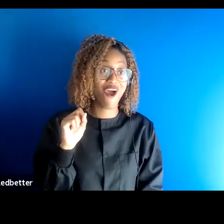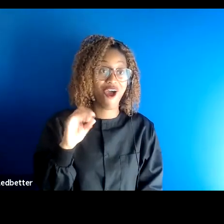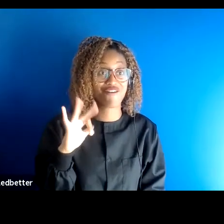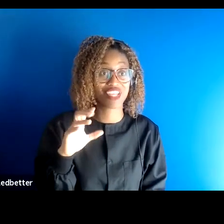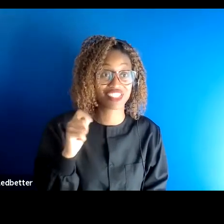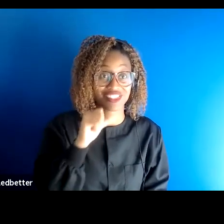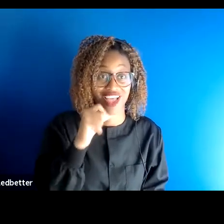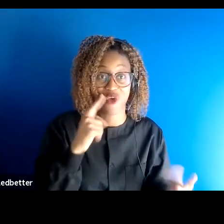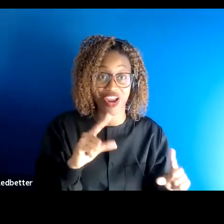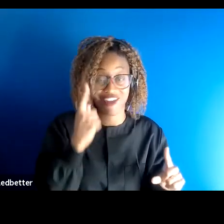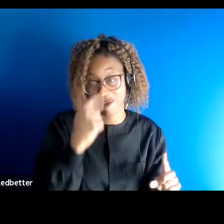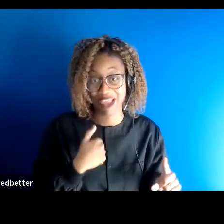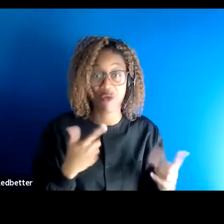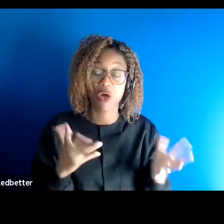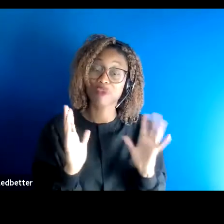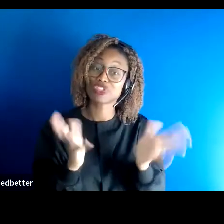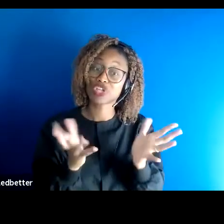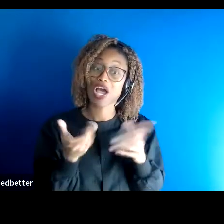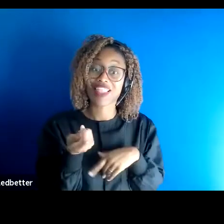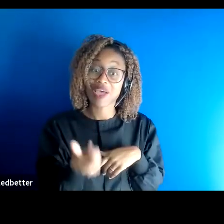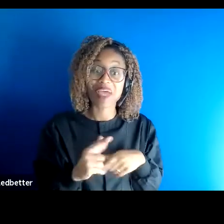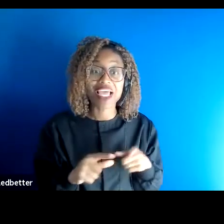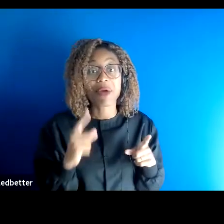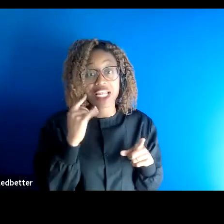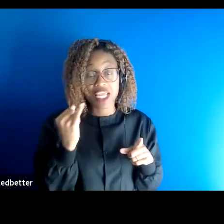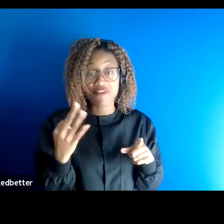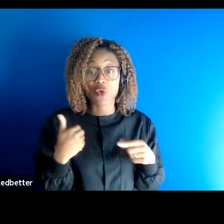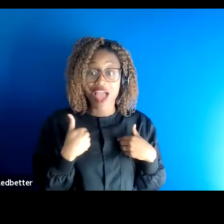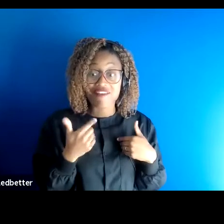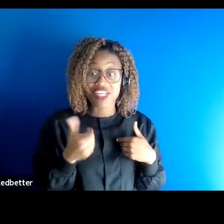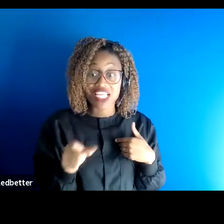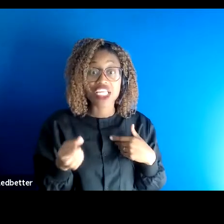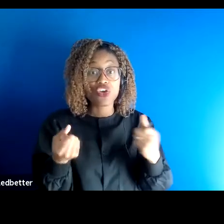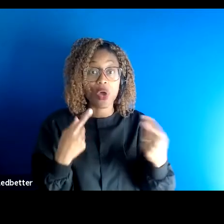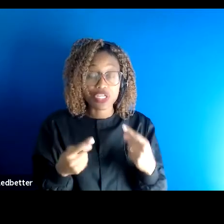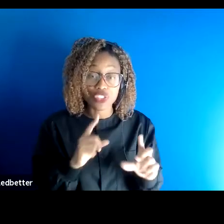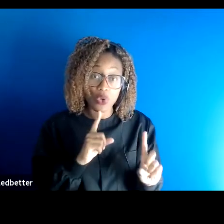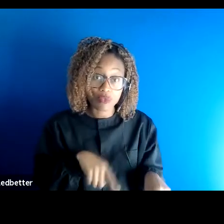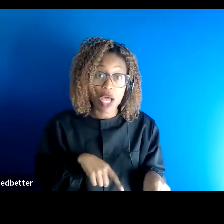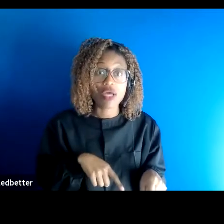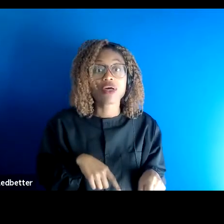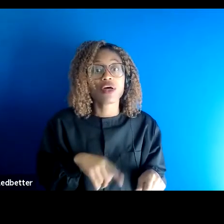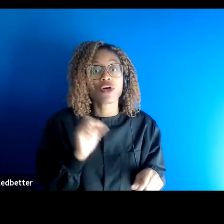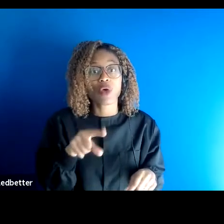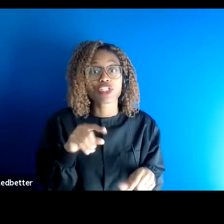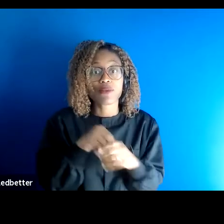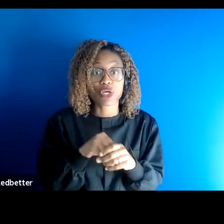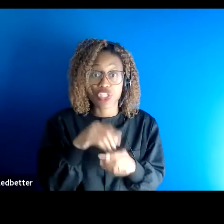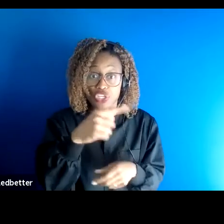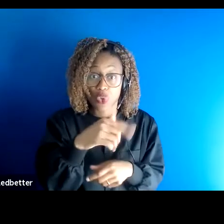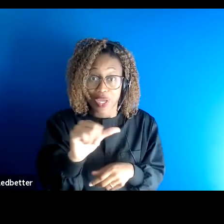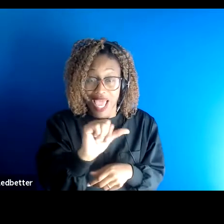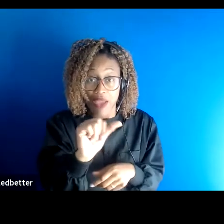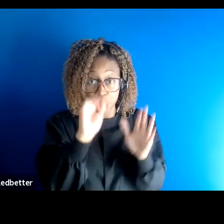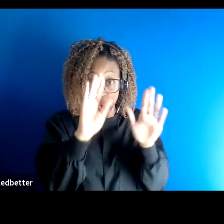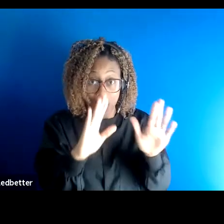bit. If you have any questions or responses, like I said, like with questions you put in the Q&A, that'd be great. And then we